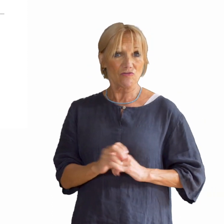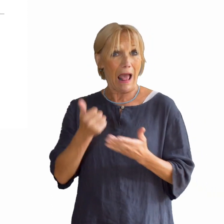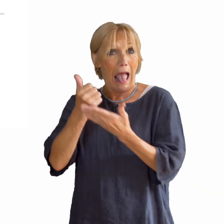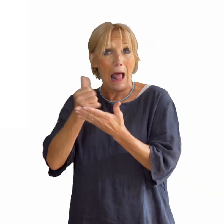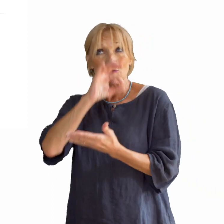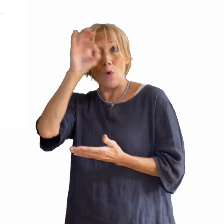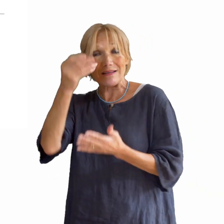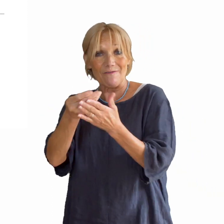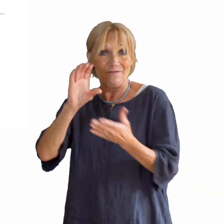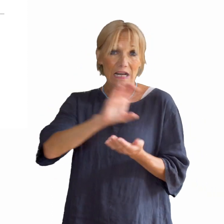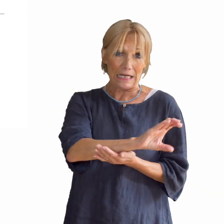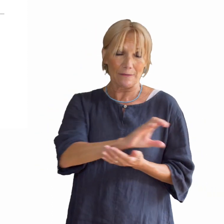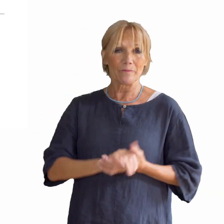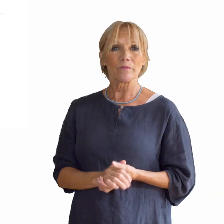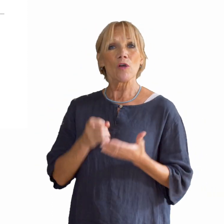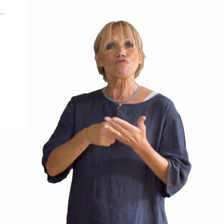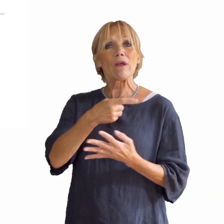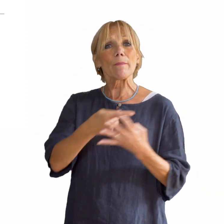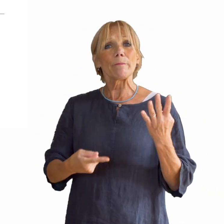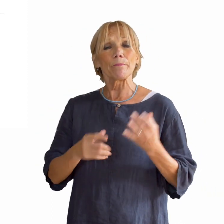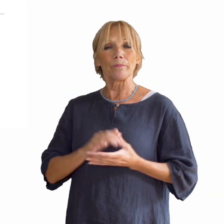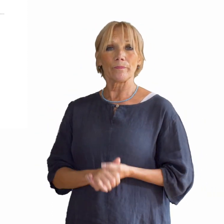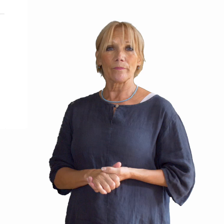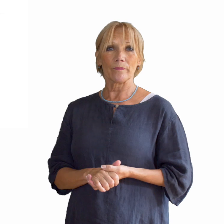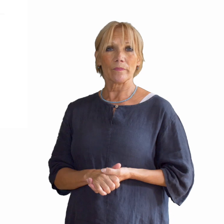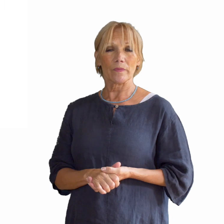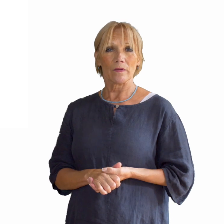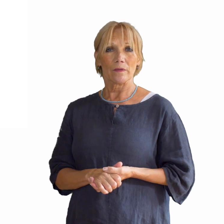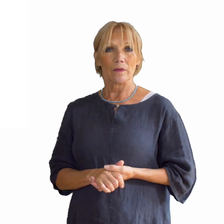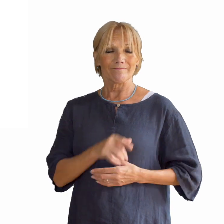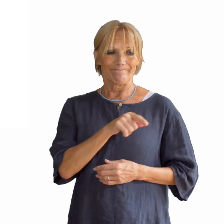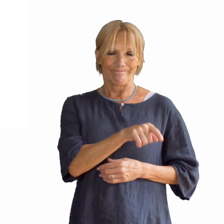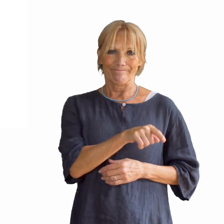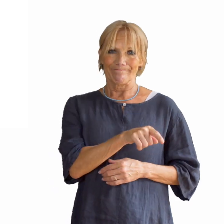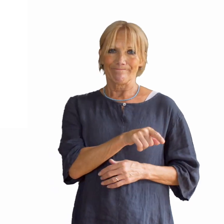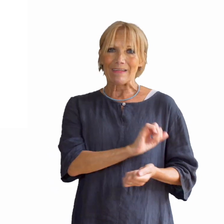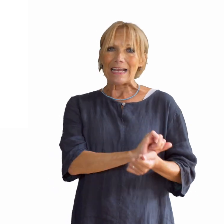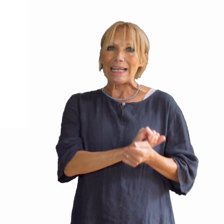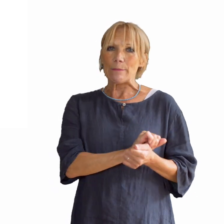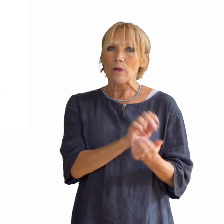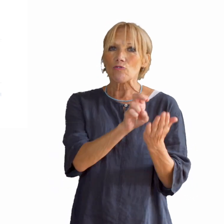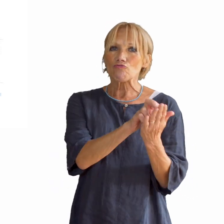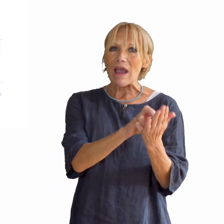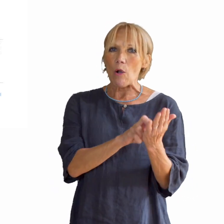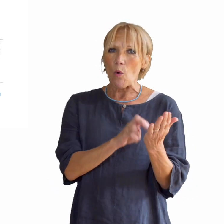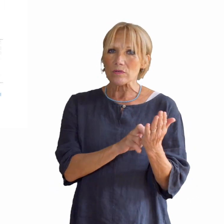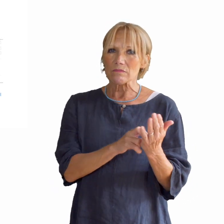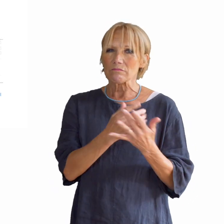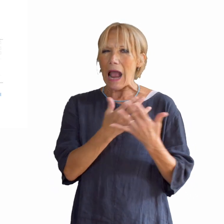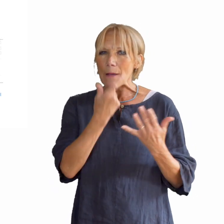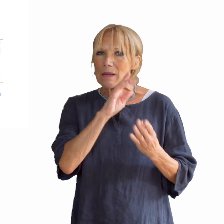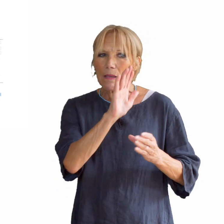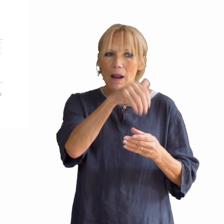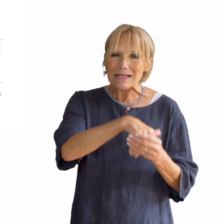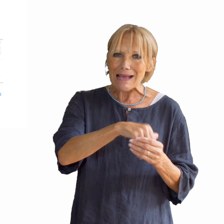involved with academic research. We have the following recommendations. We suggest meeting centres keep a record